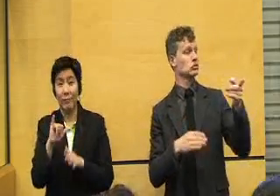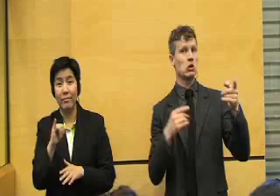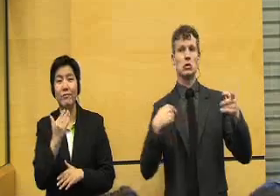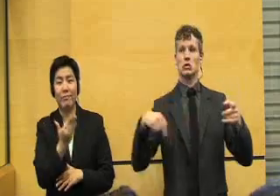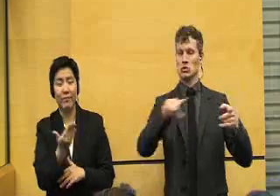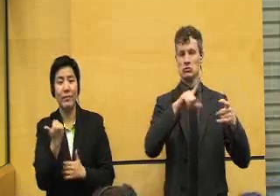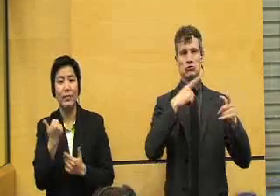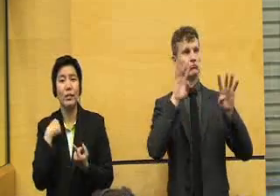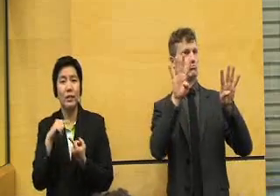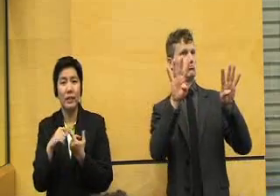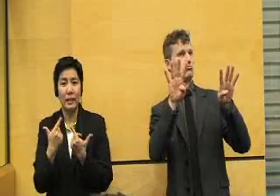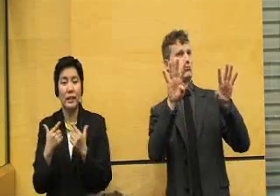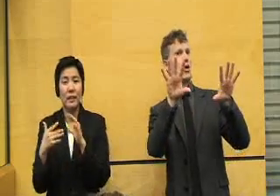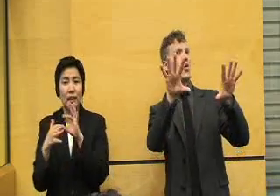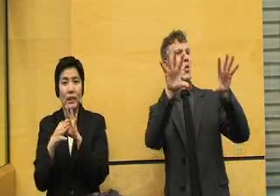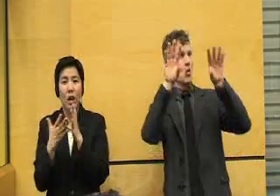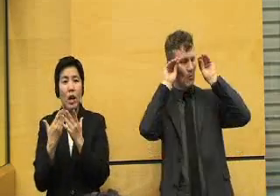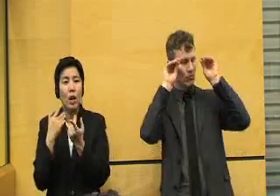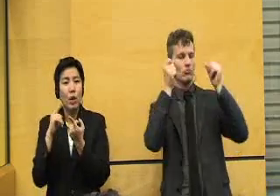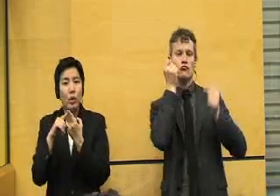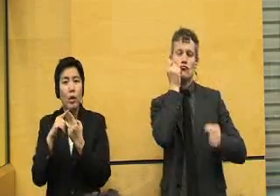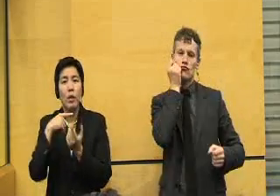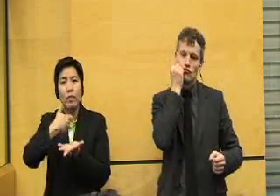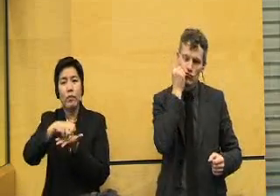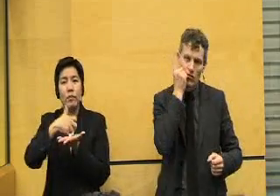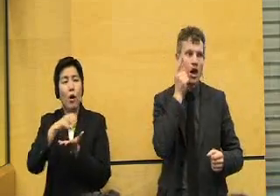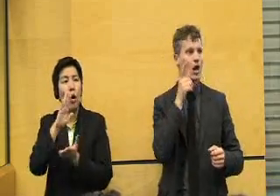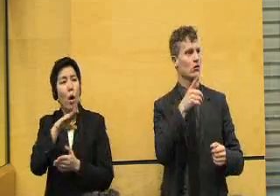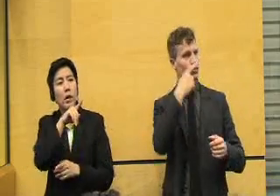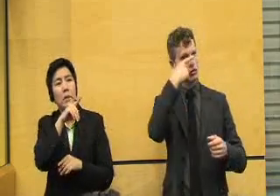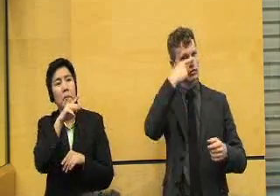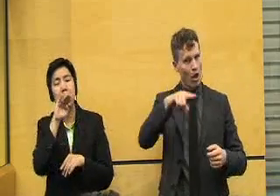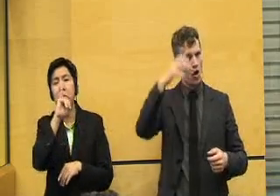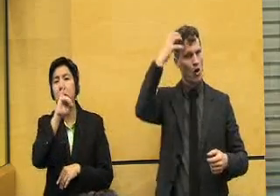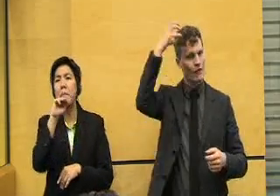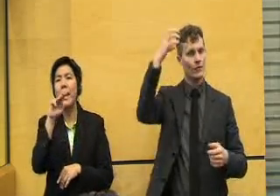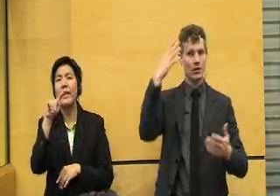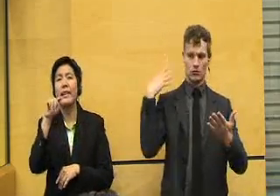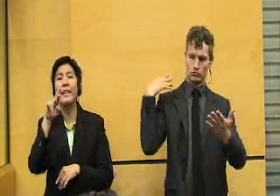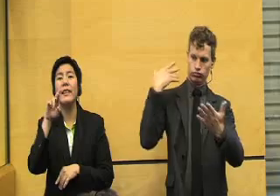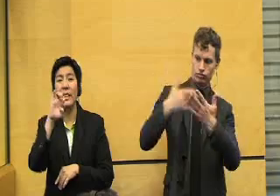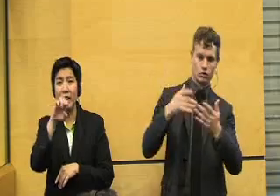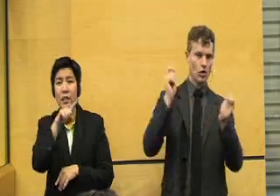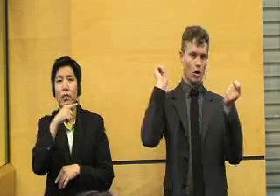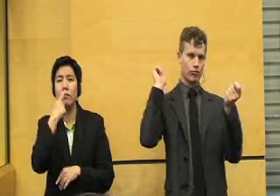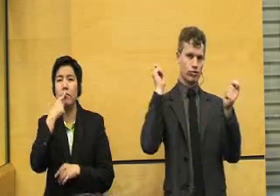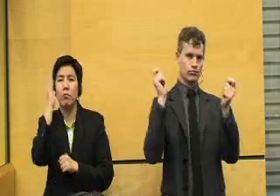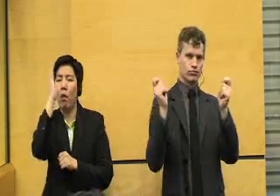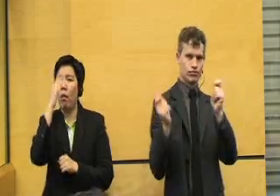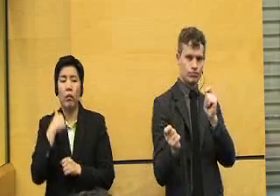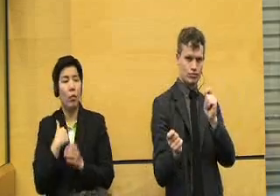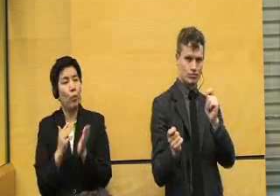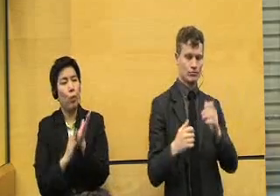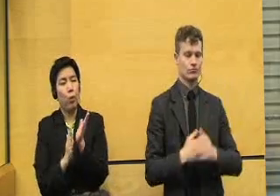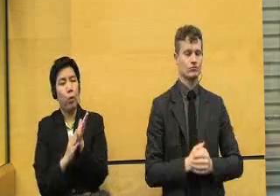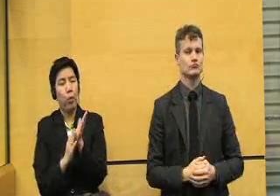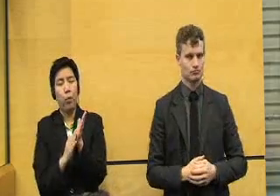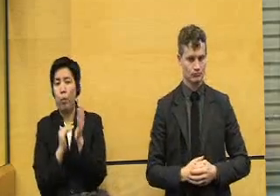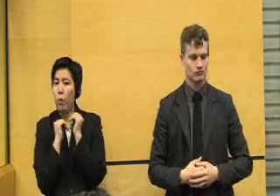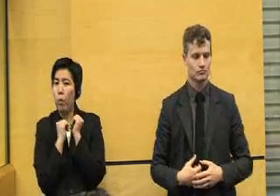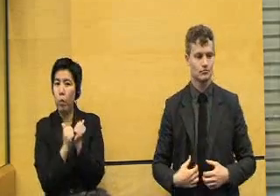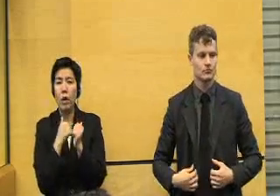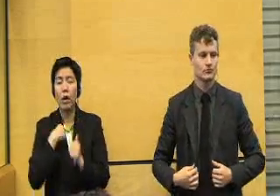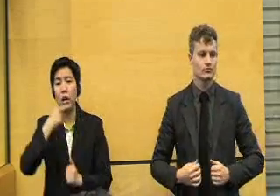of a number of important changes that your government has initiated over the years in